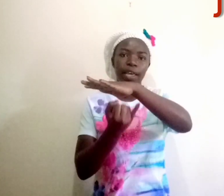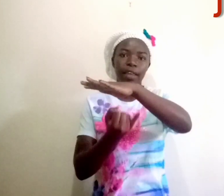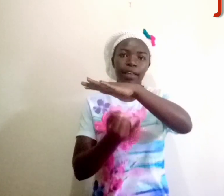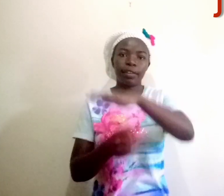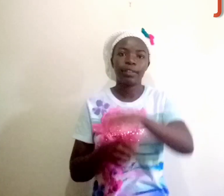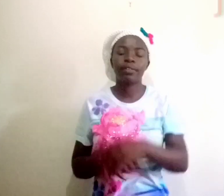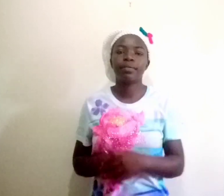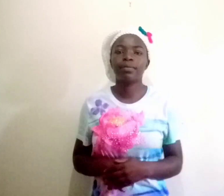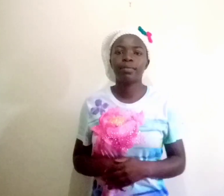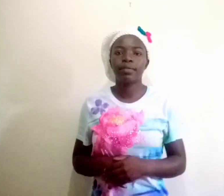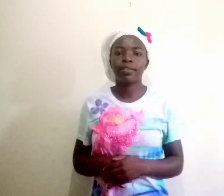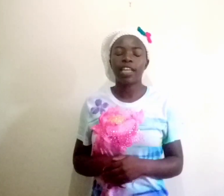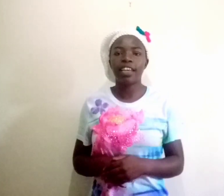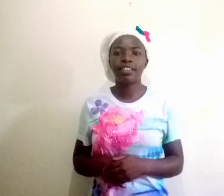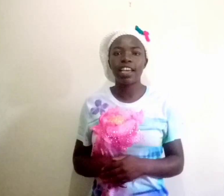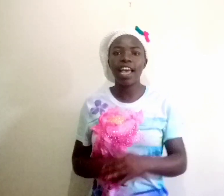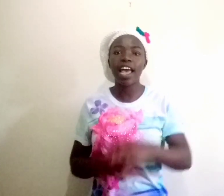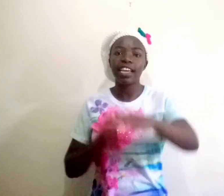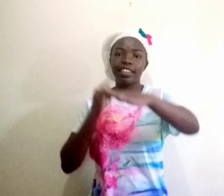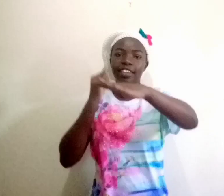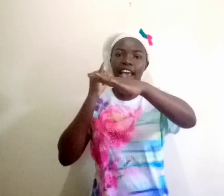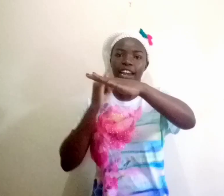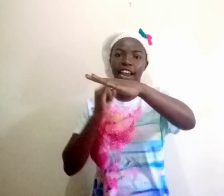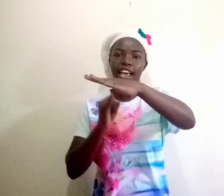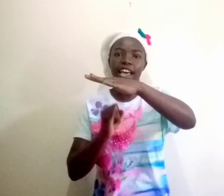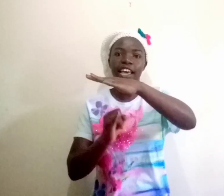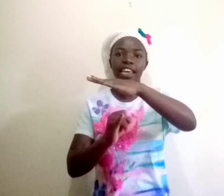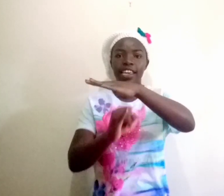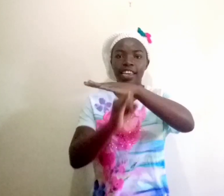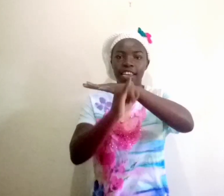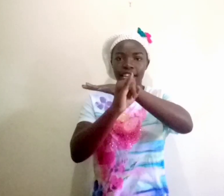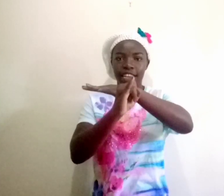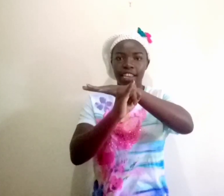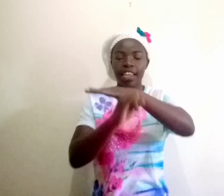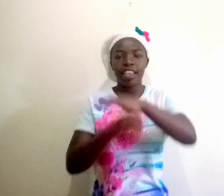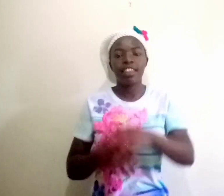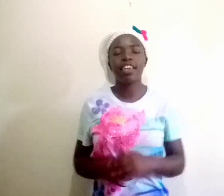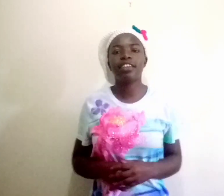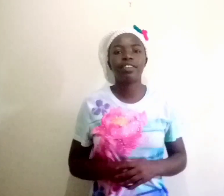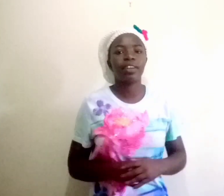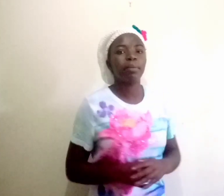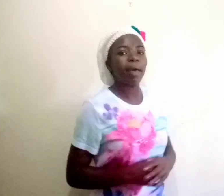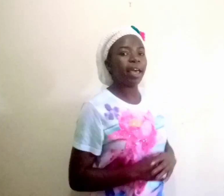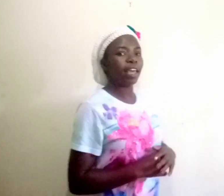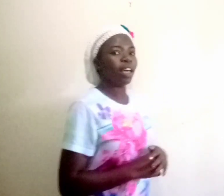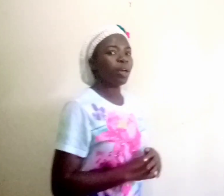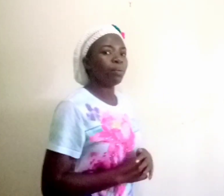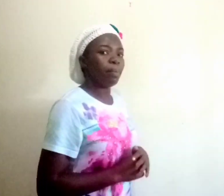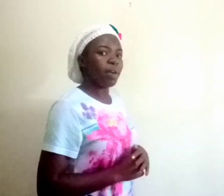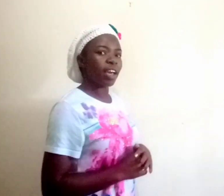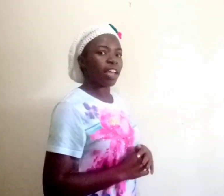Jeremiah. Isaiah is an I, then Jeremiah will make a